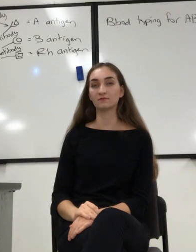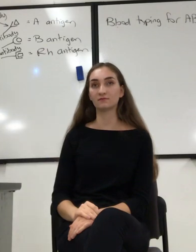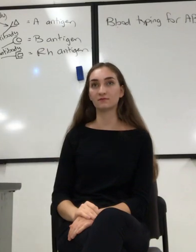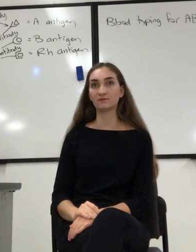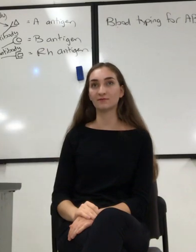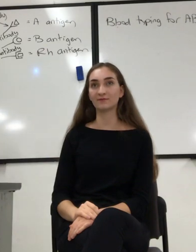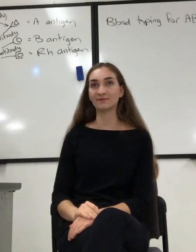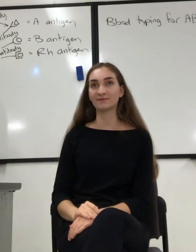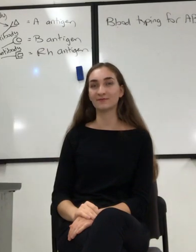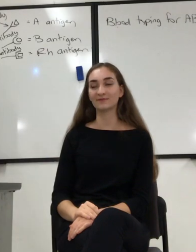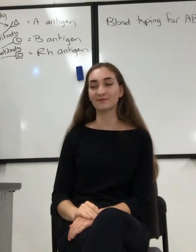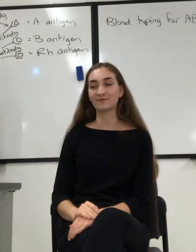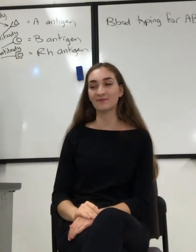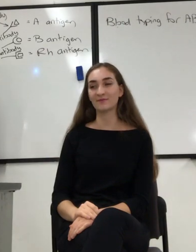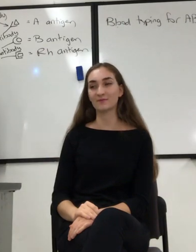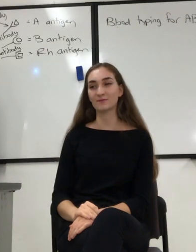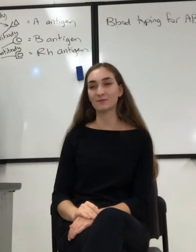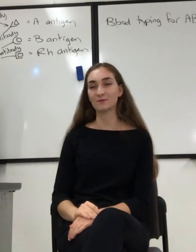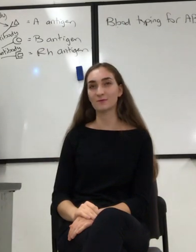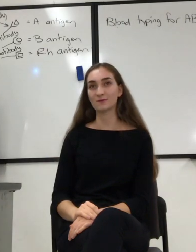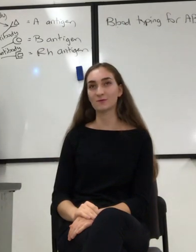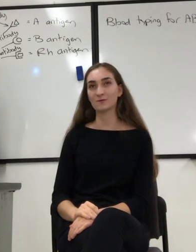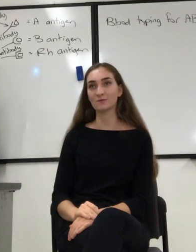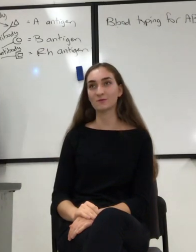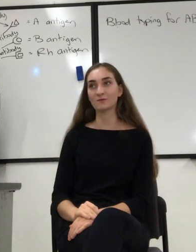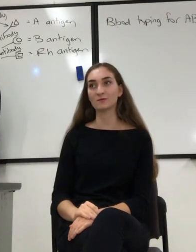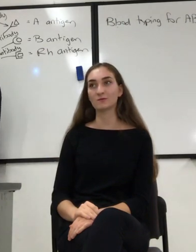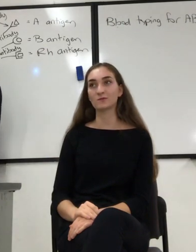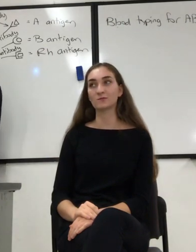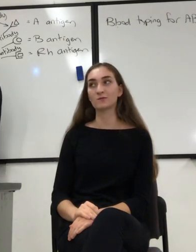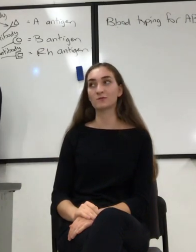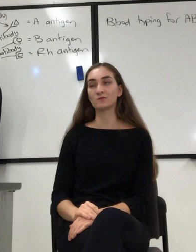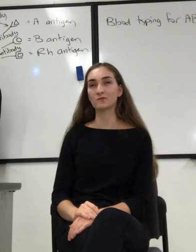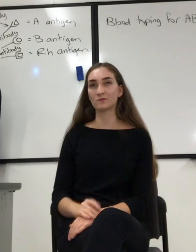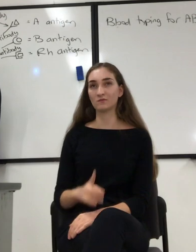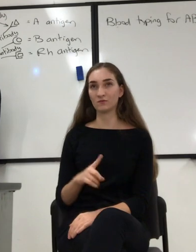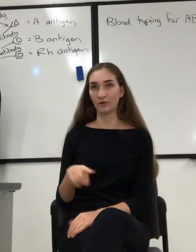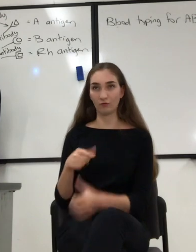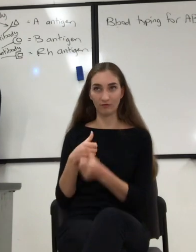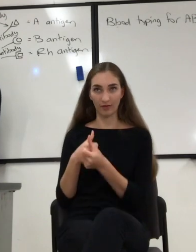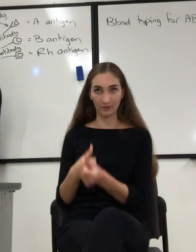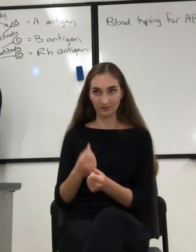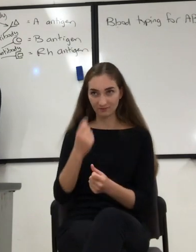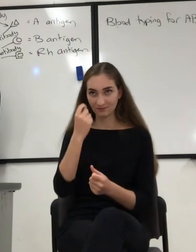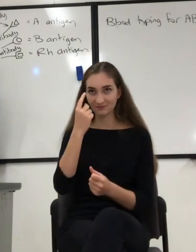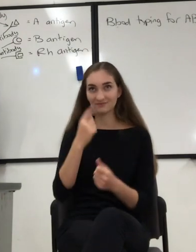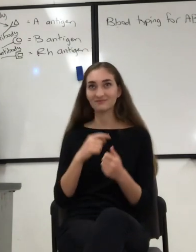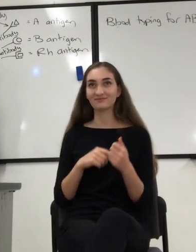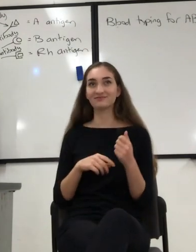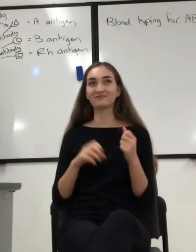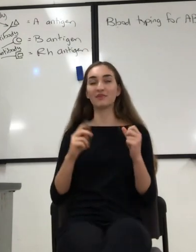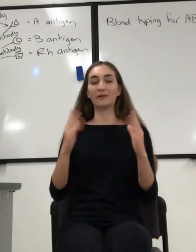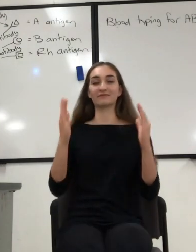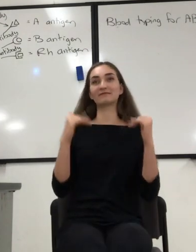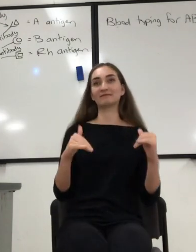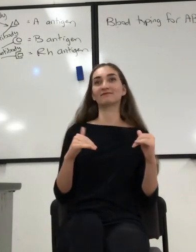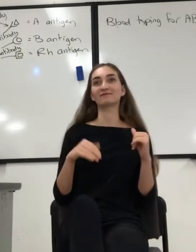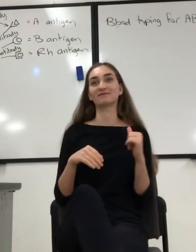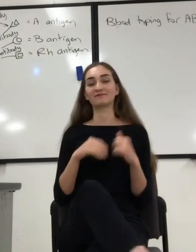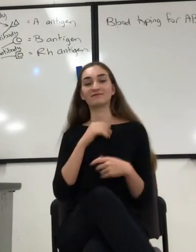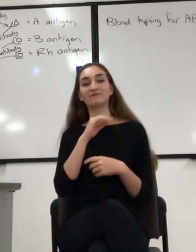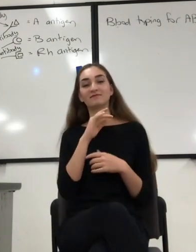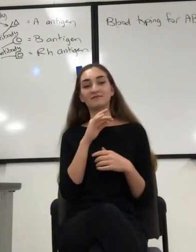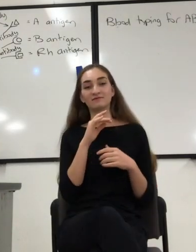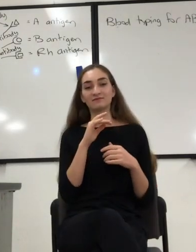Tracking what I'm doing here. Yeah. I'm figure out a different type. Okay, good, let's move on. Type